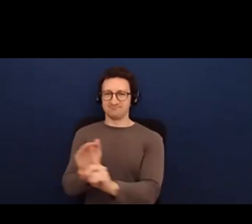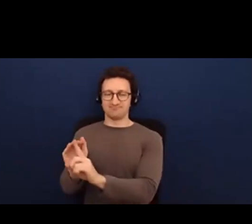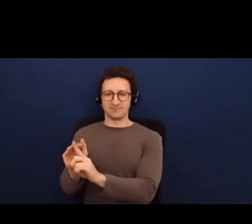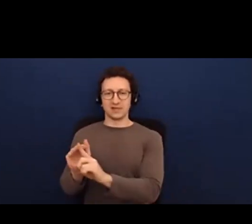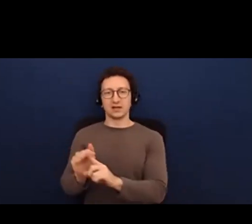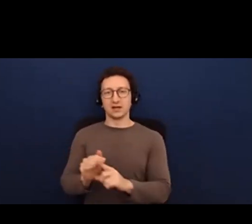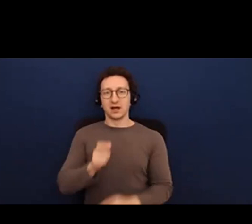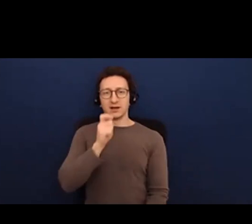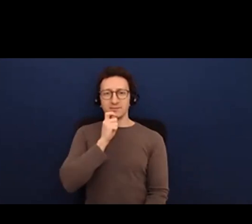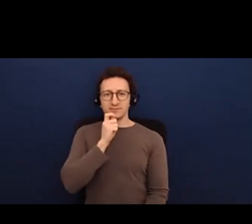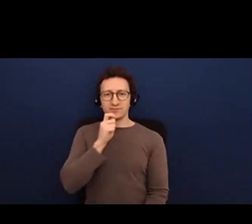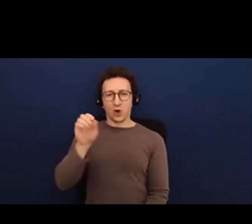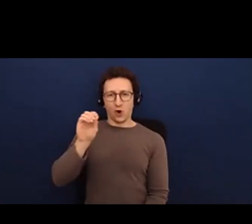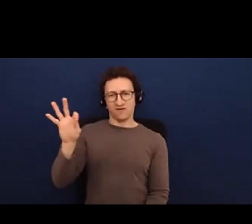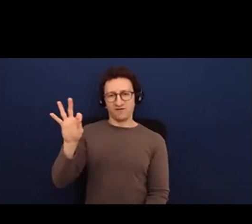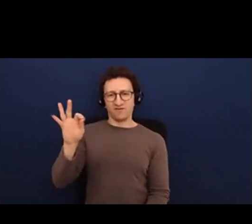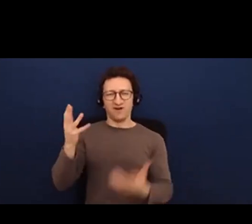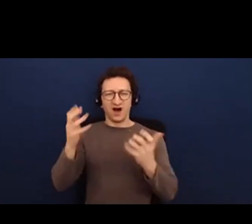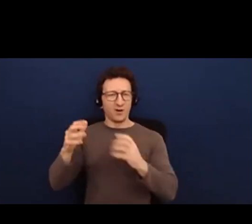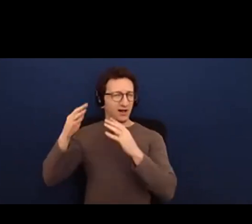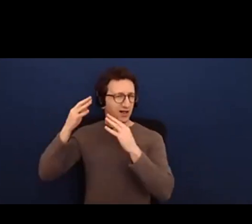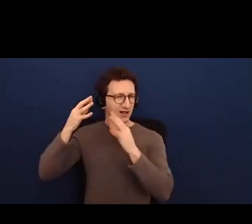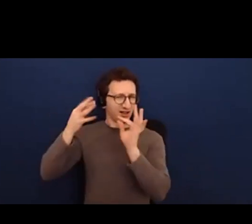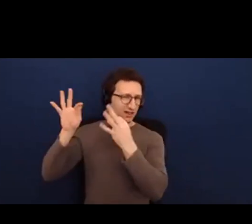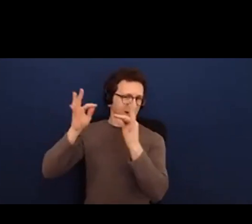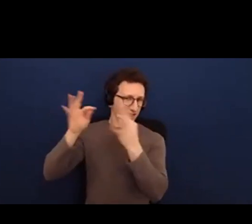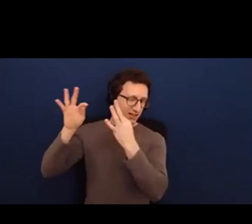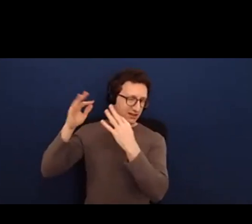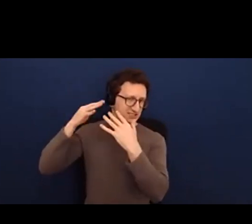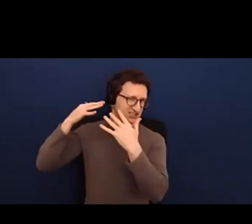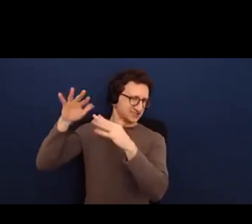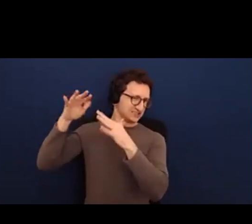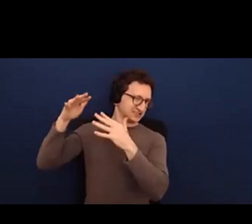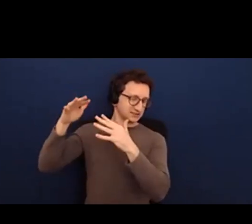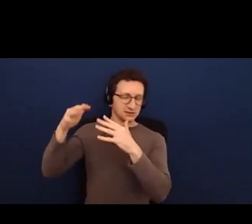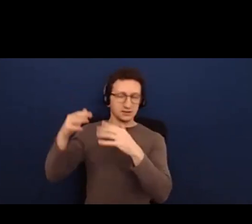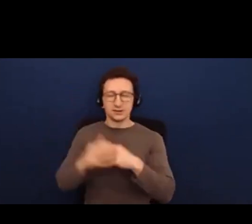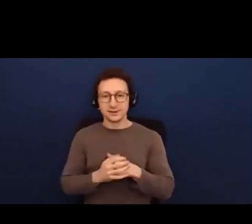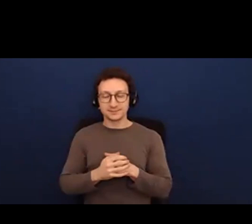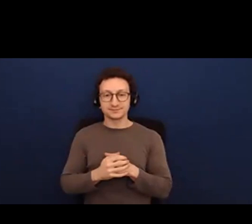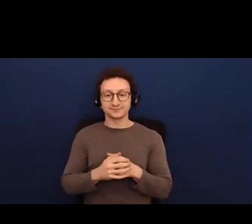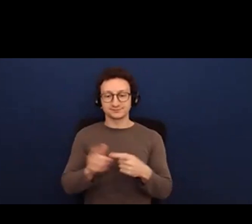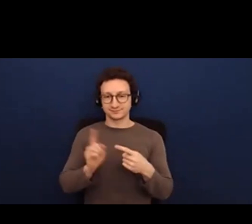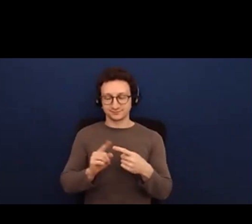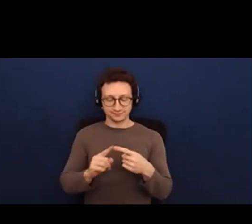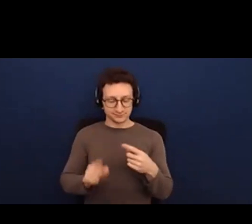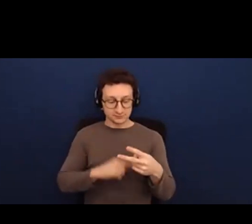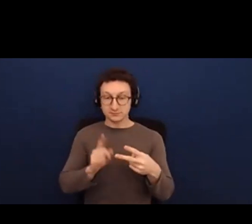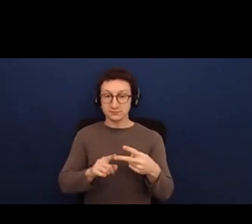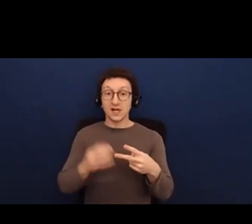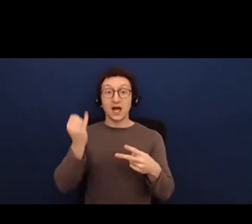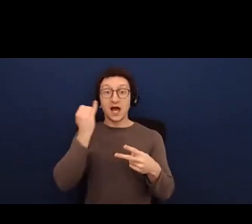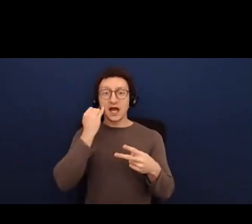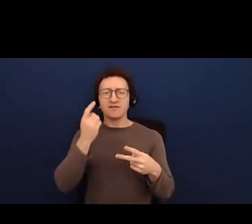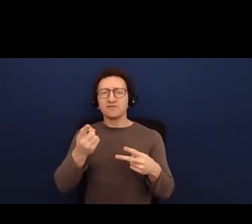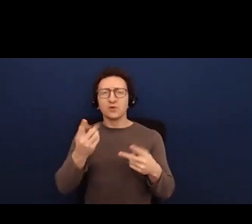mute yourself so that we don't have any background noise, any echo. In addition, if you have